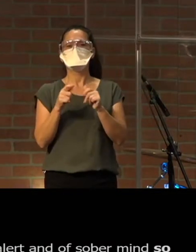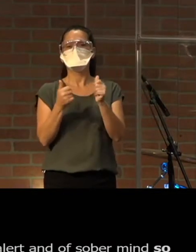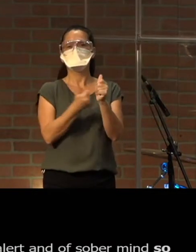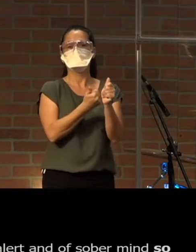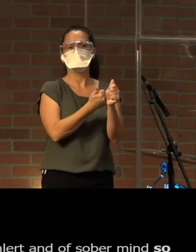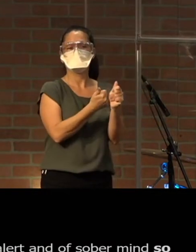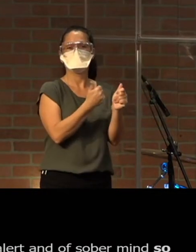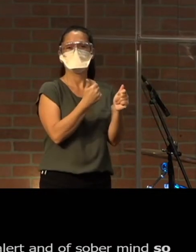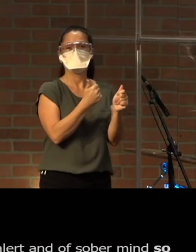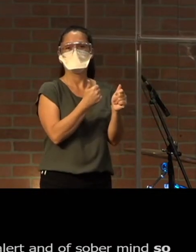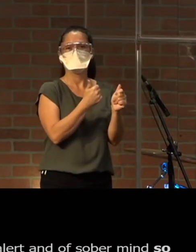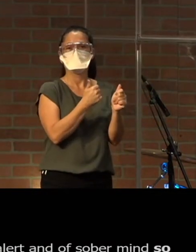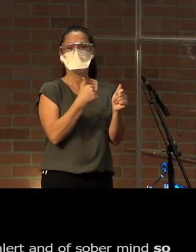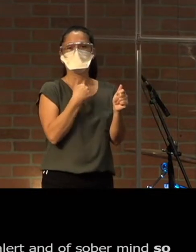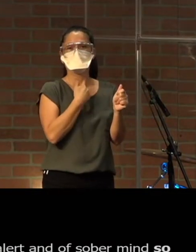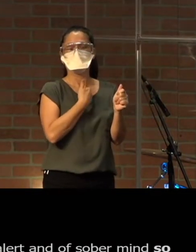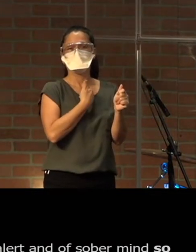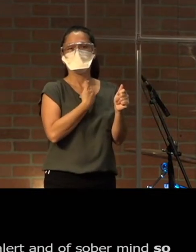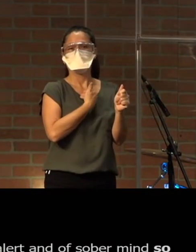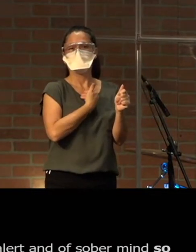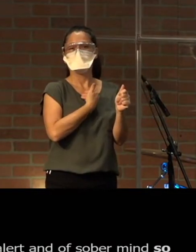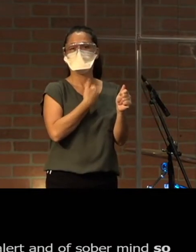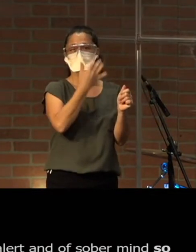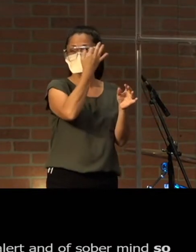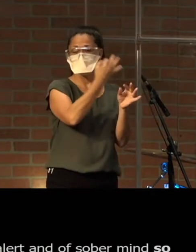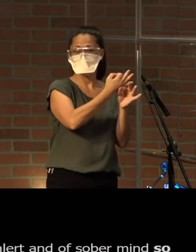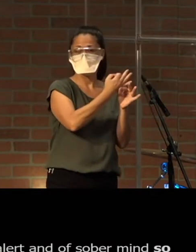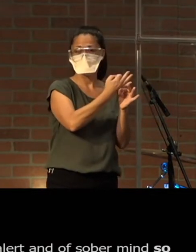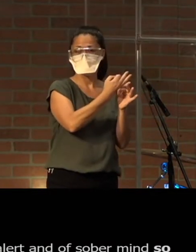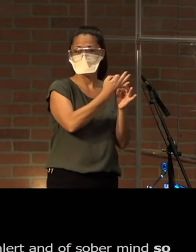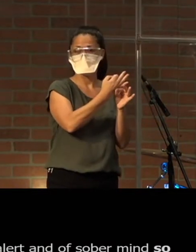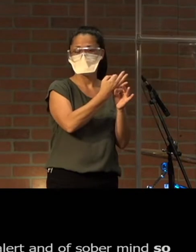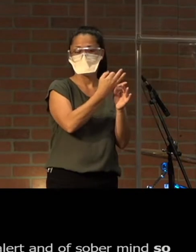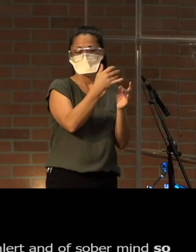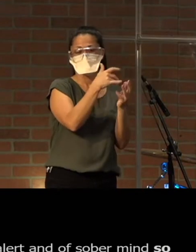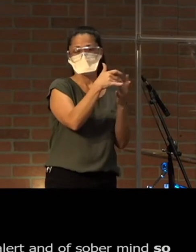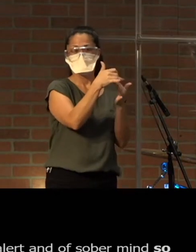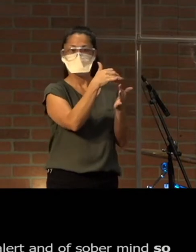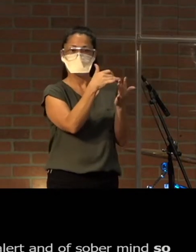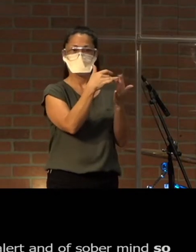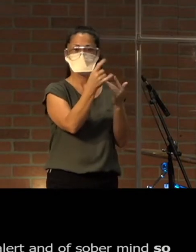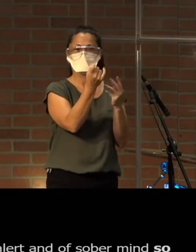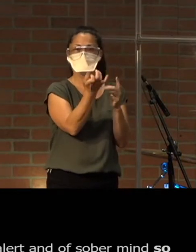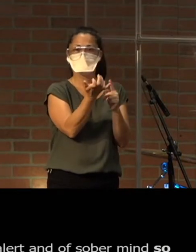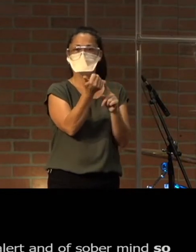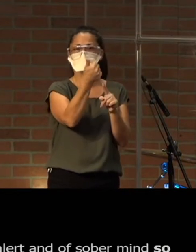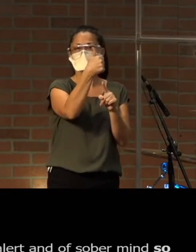our faith, to intermingle with, and maybe even topple a faith